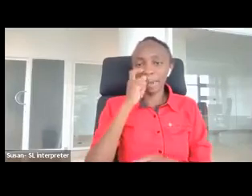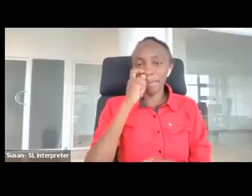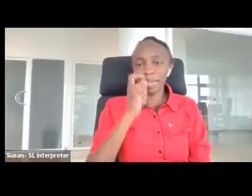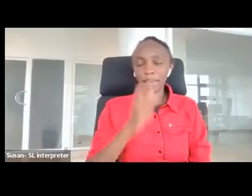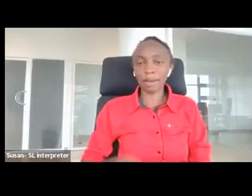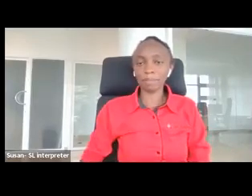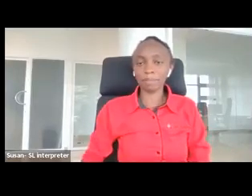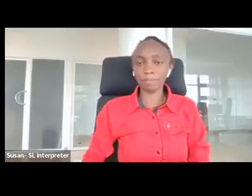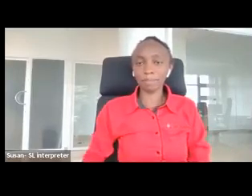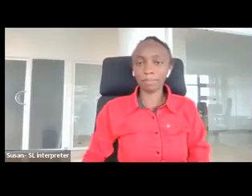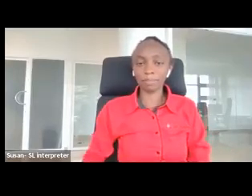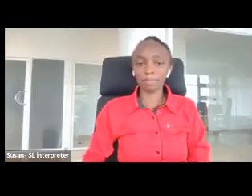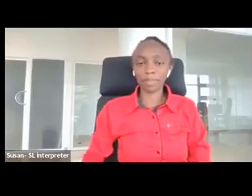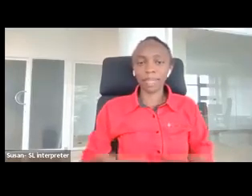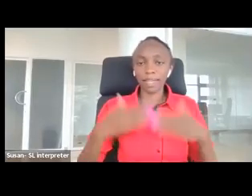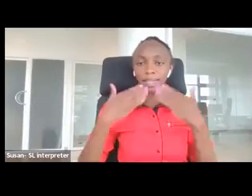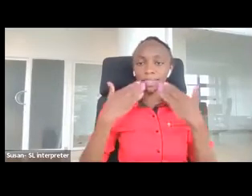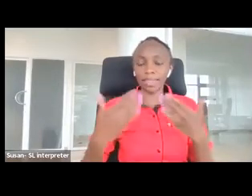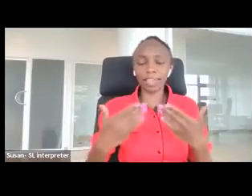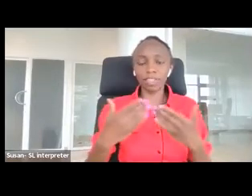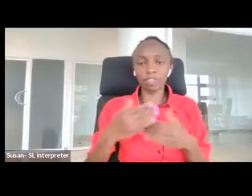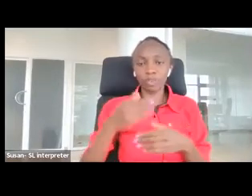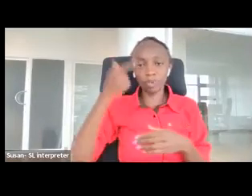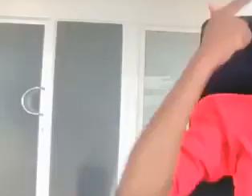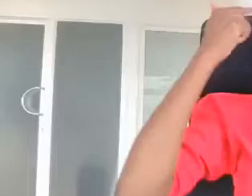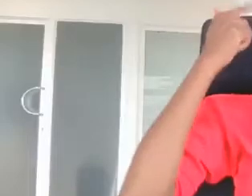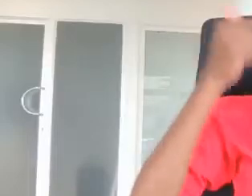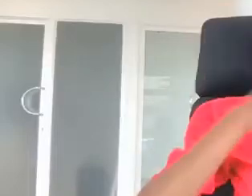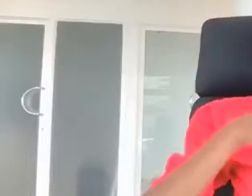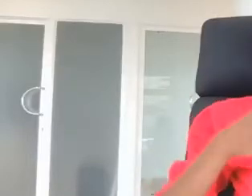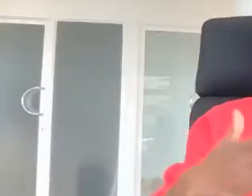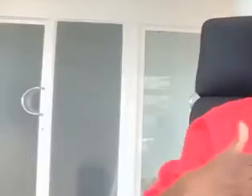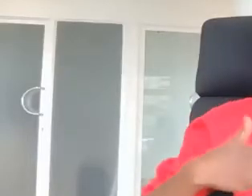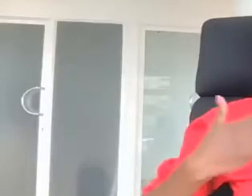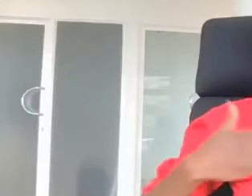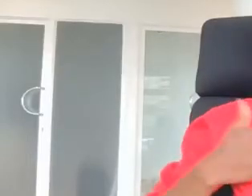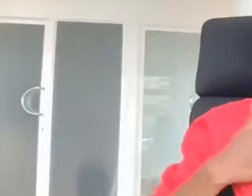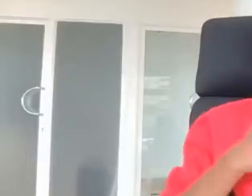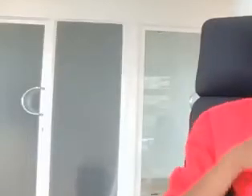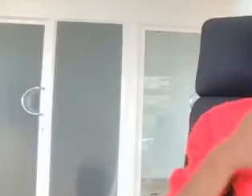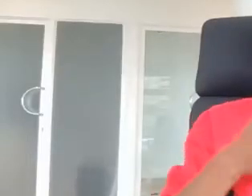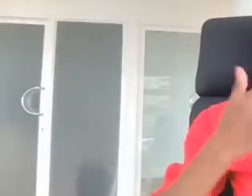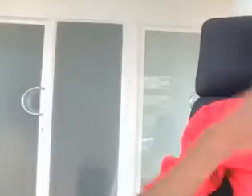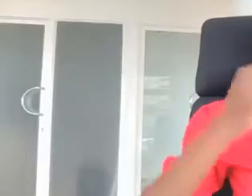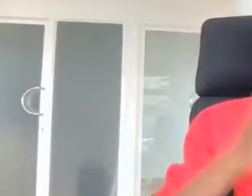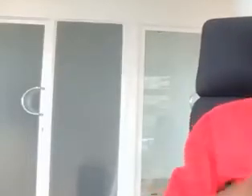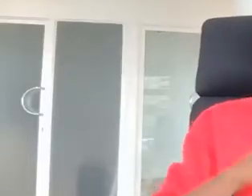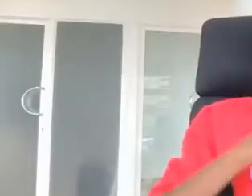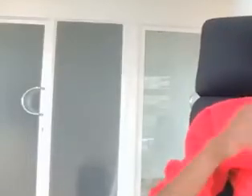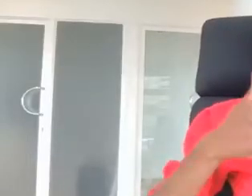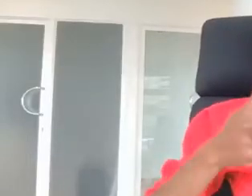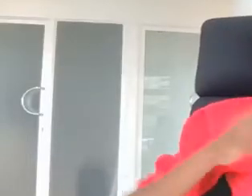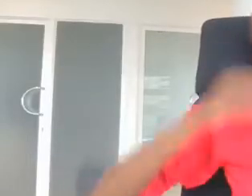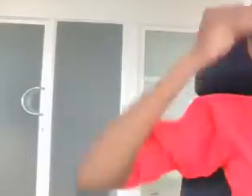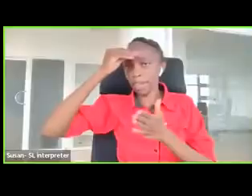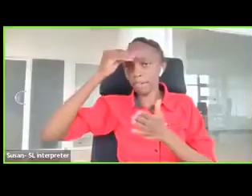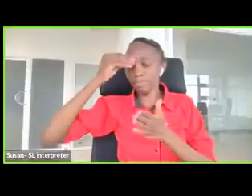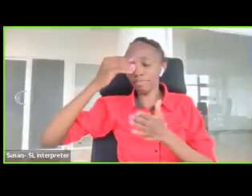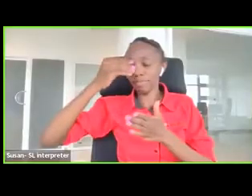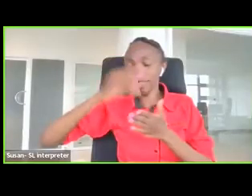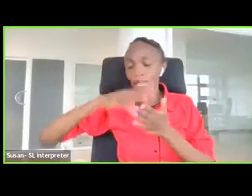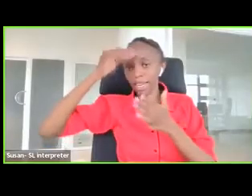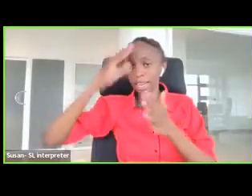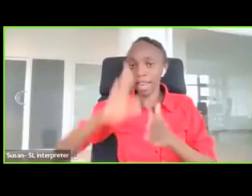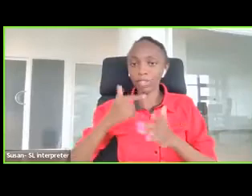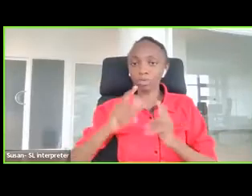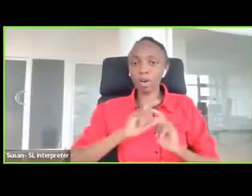Thank you very much, Lillian. We are very delighted to have all our winners and all our learners receiving awards. And just to remind